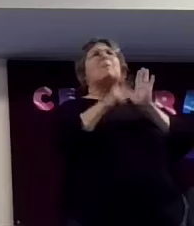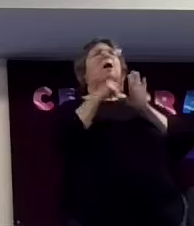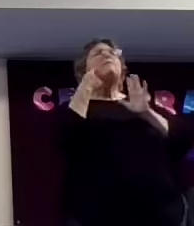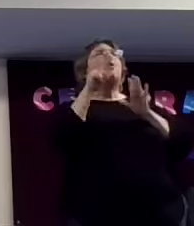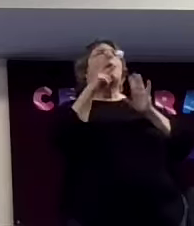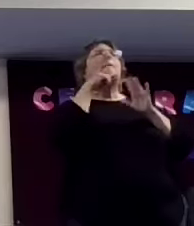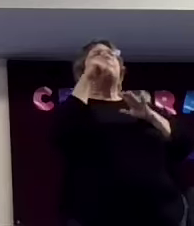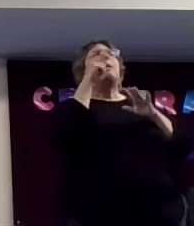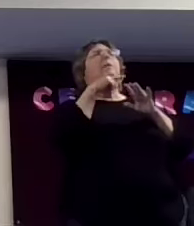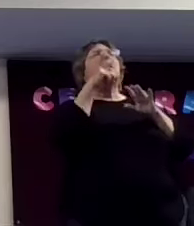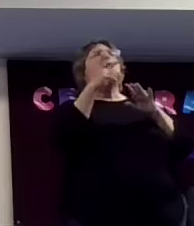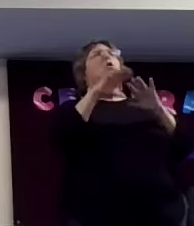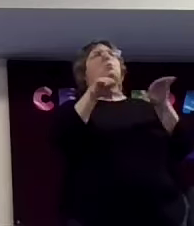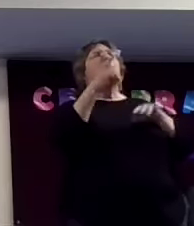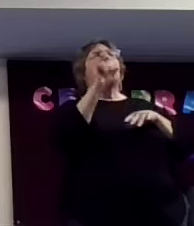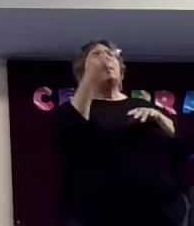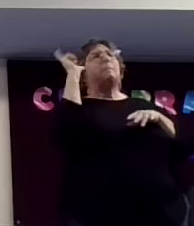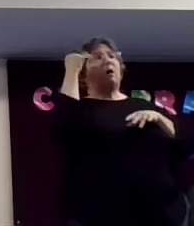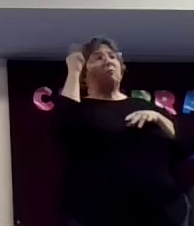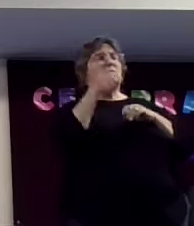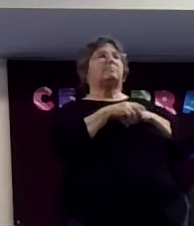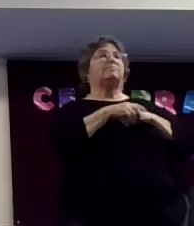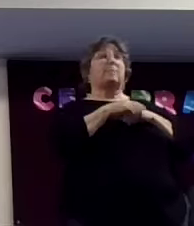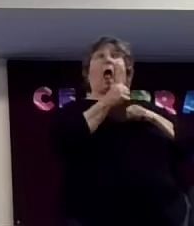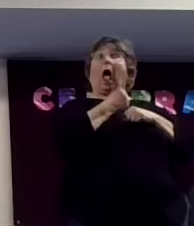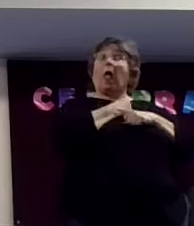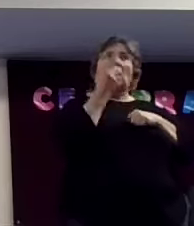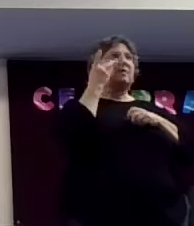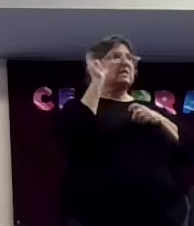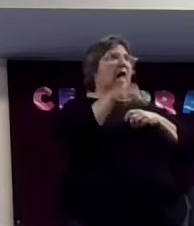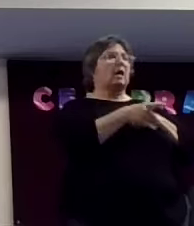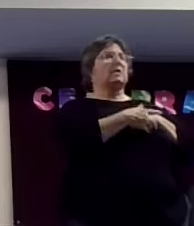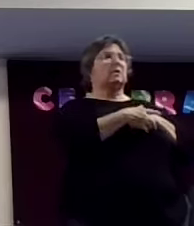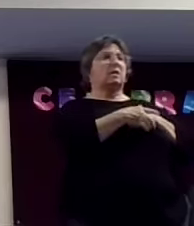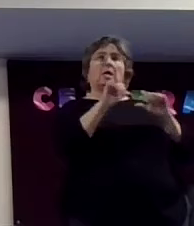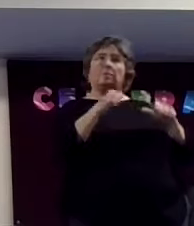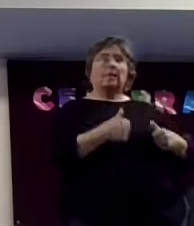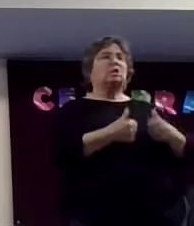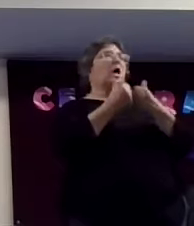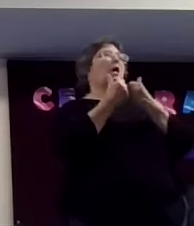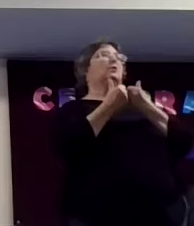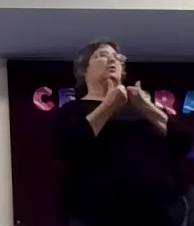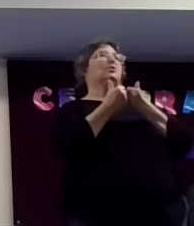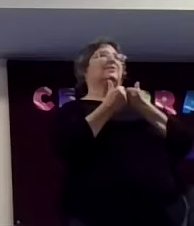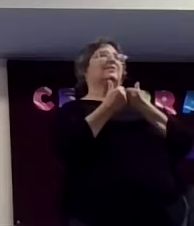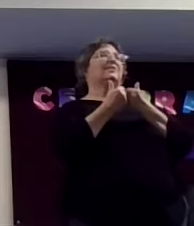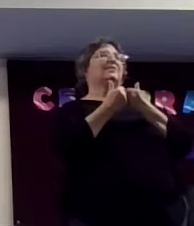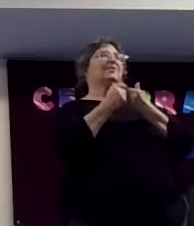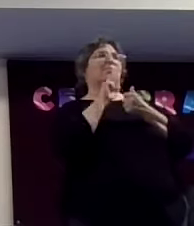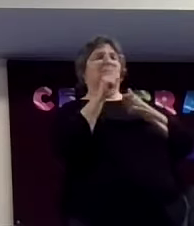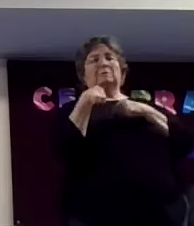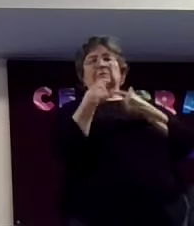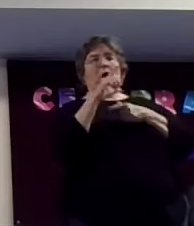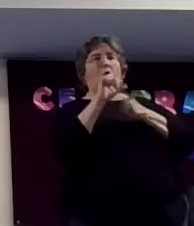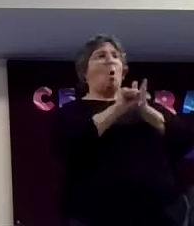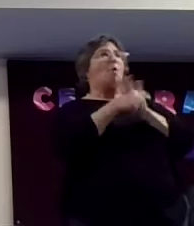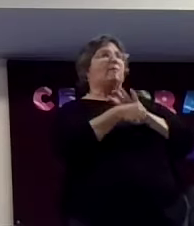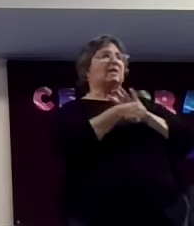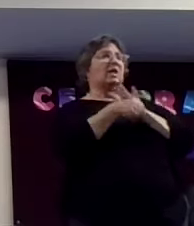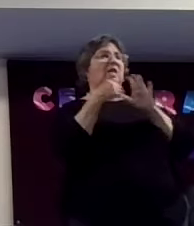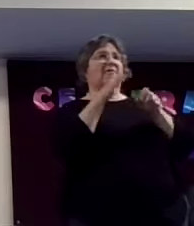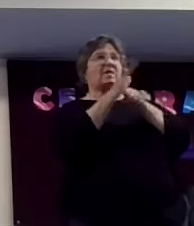be on public swimming pools in Buffalo? I'd love to see more of that. And I know it's been a challenge really since